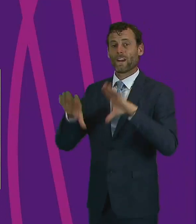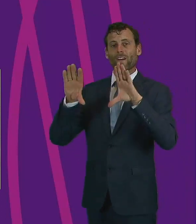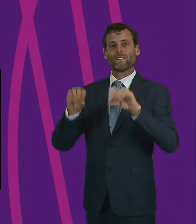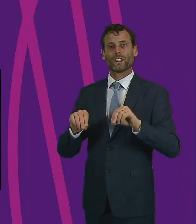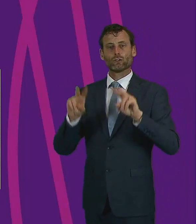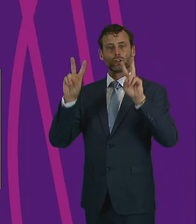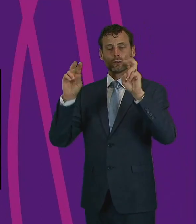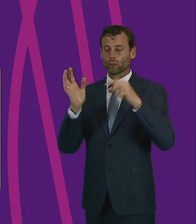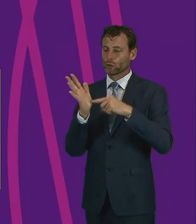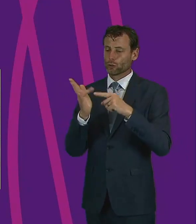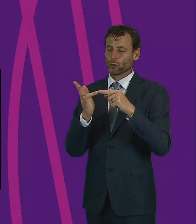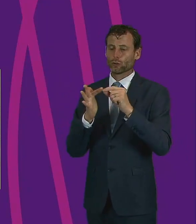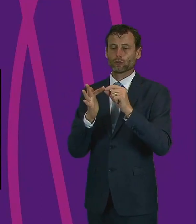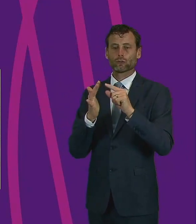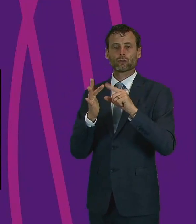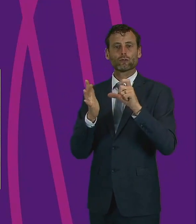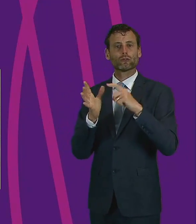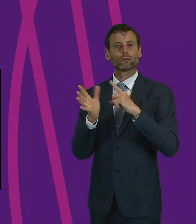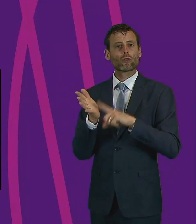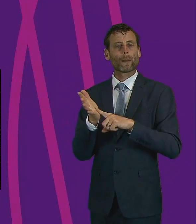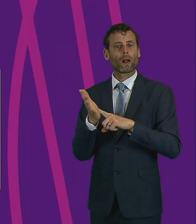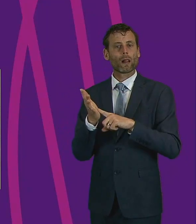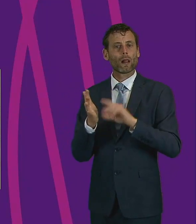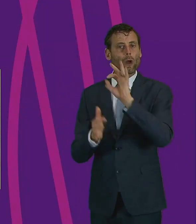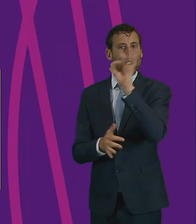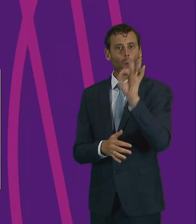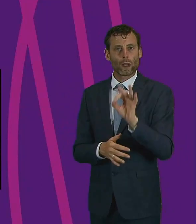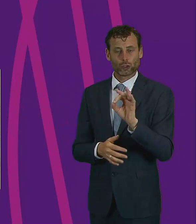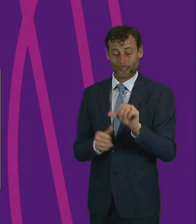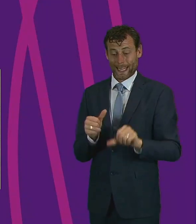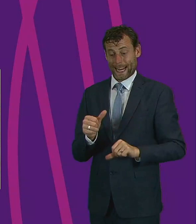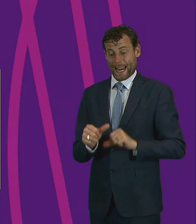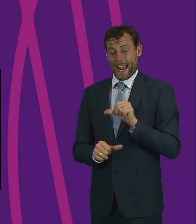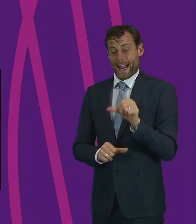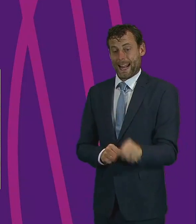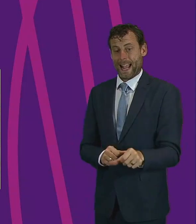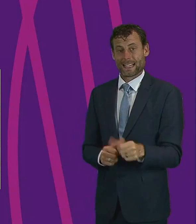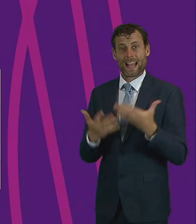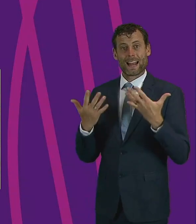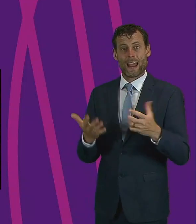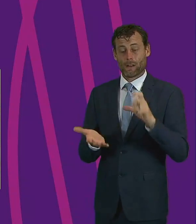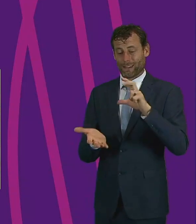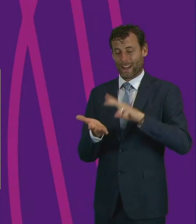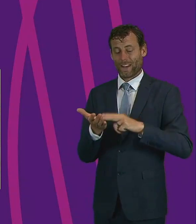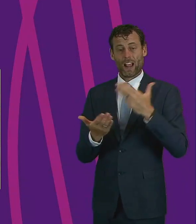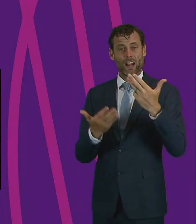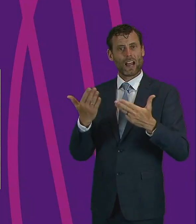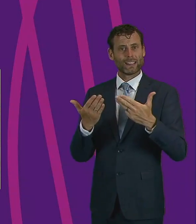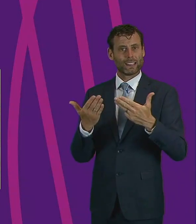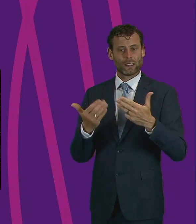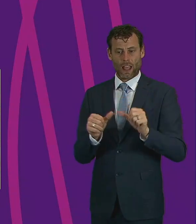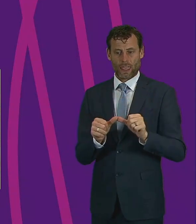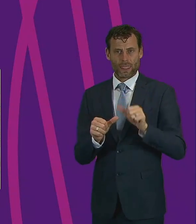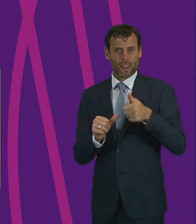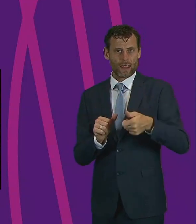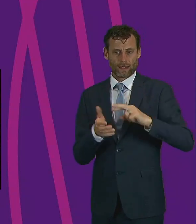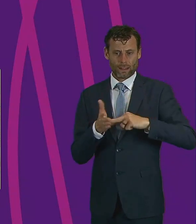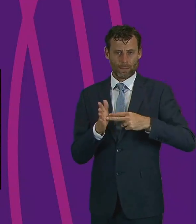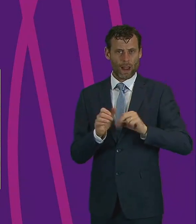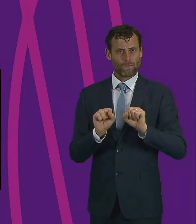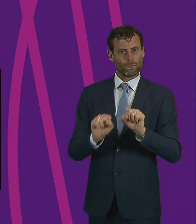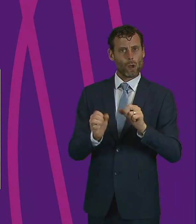We're going to move on now to our next item of business, which is a debate on COVID-19, the next steps for the NHS. I would invite all members who wish